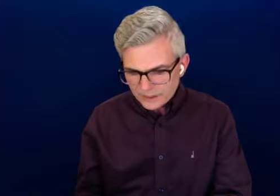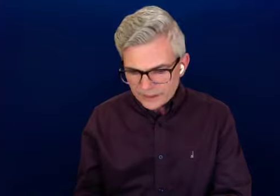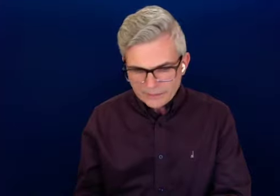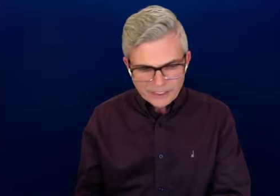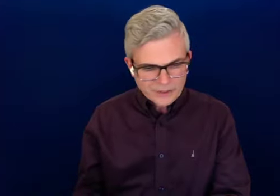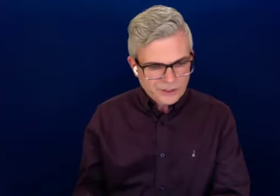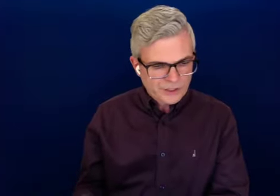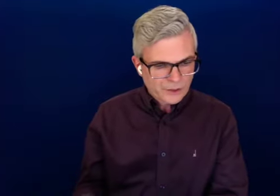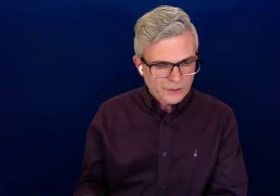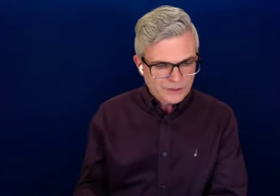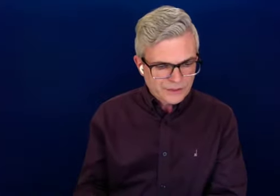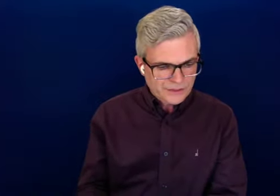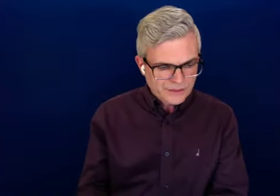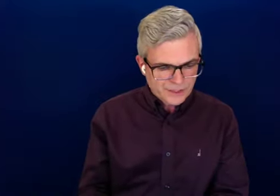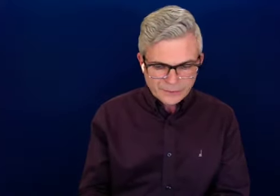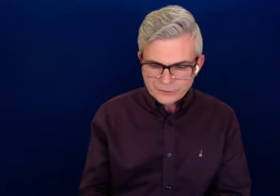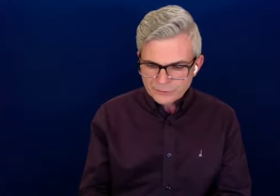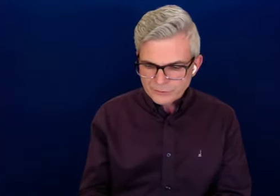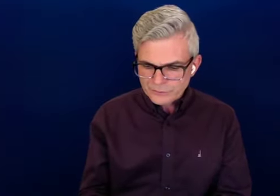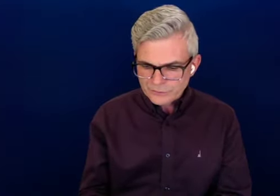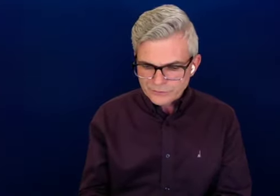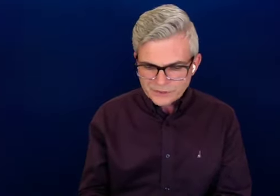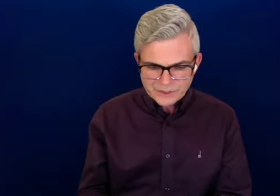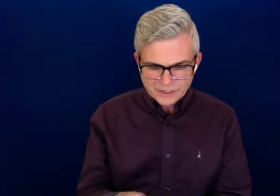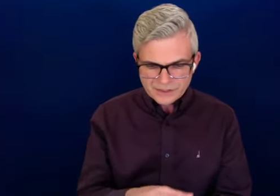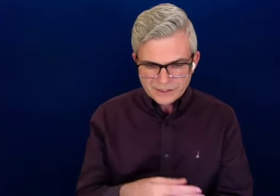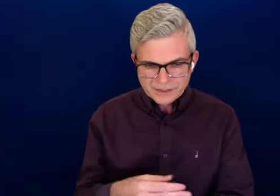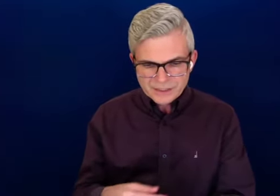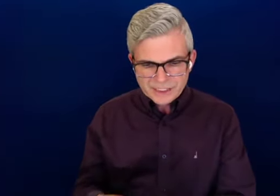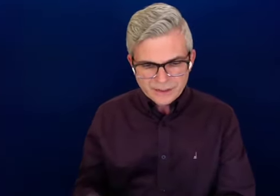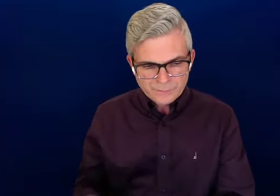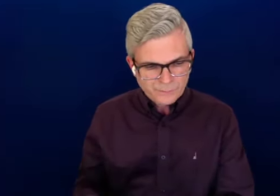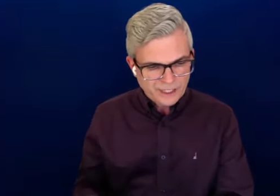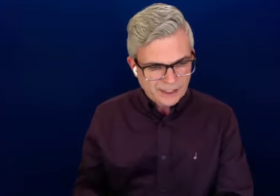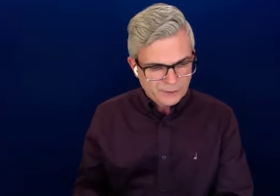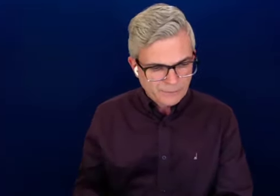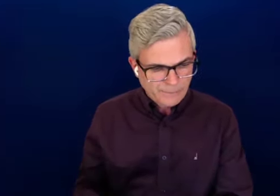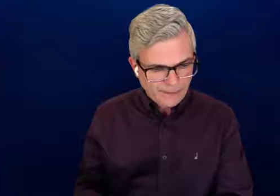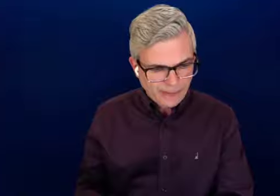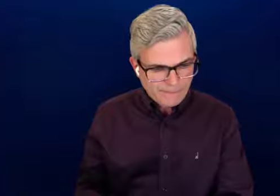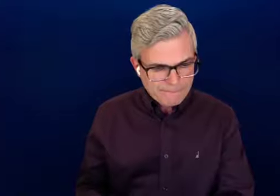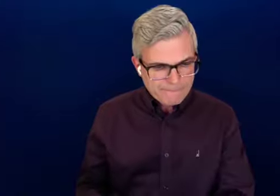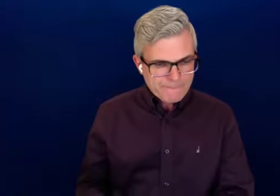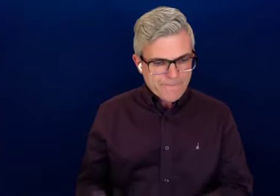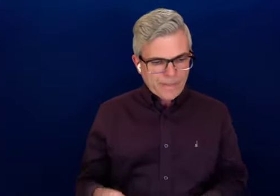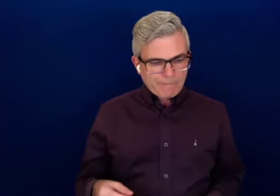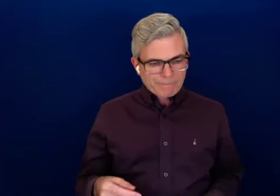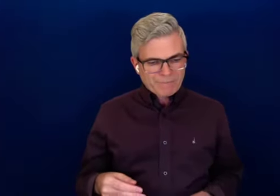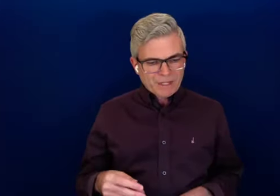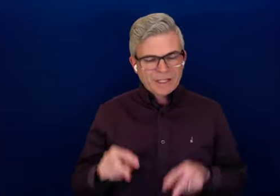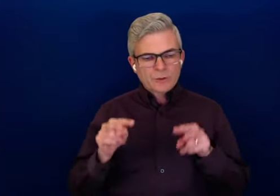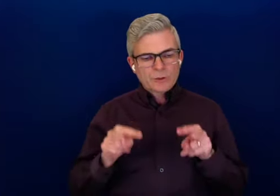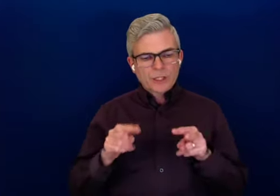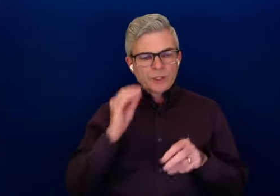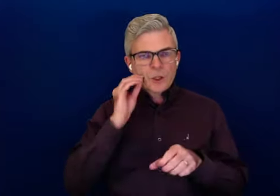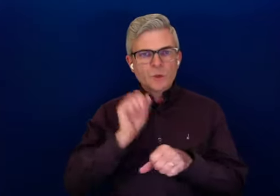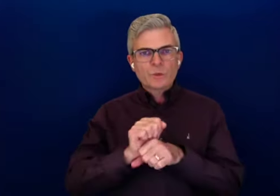okay, I'm actually going to skip through 616 for now. Now look at